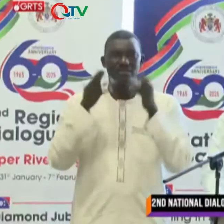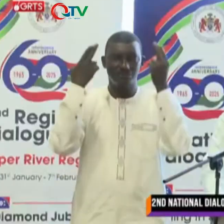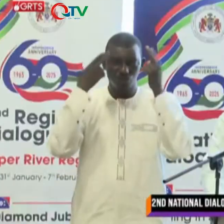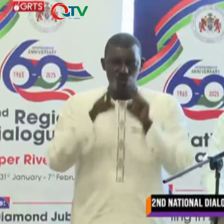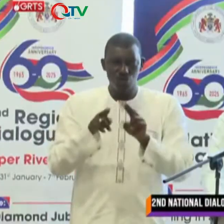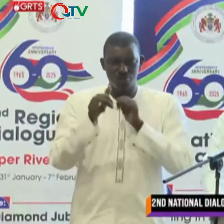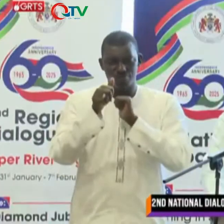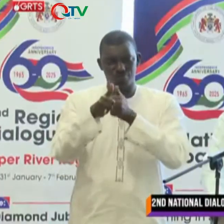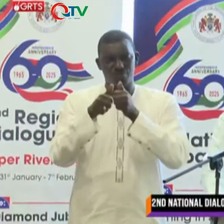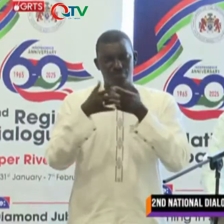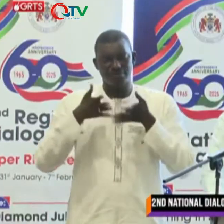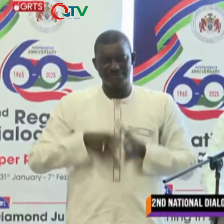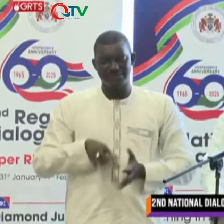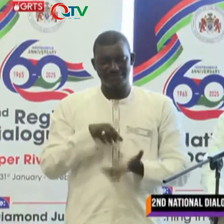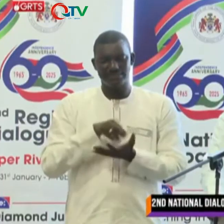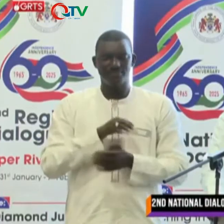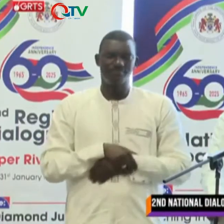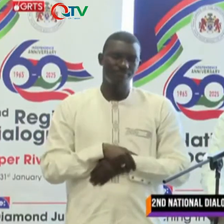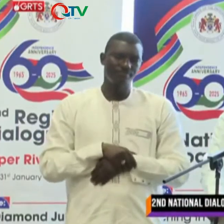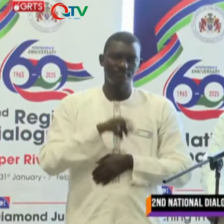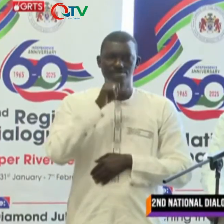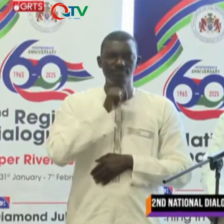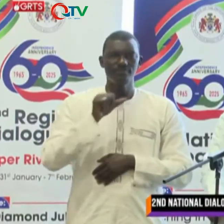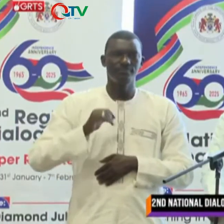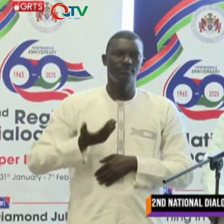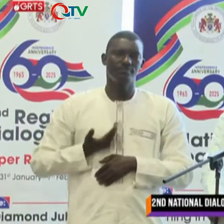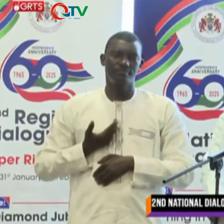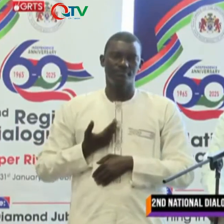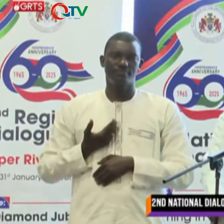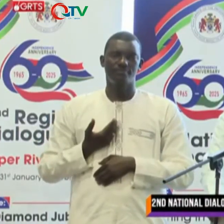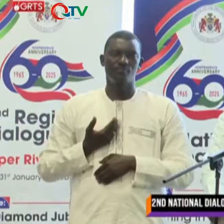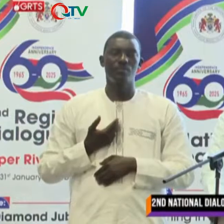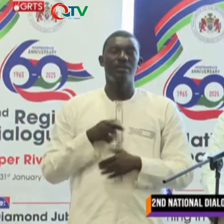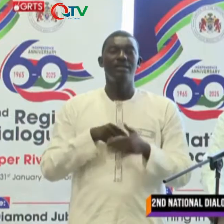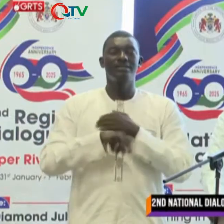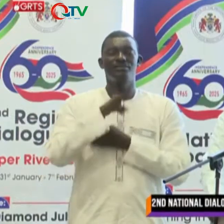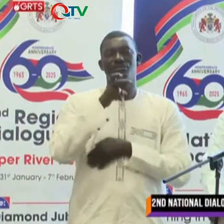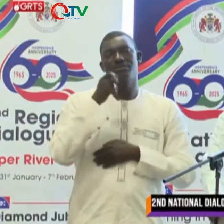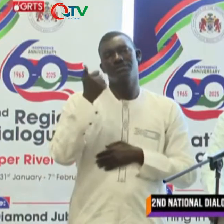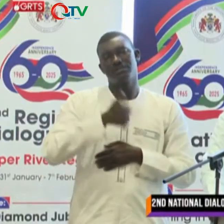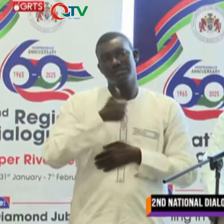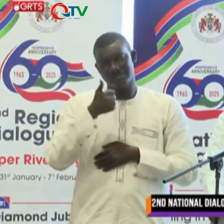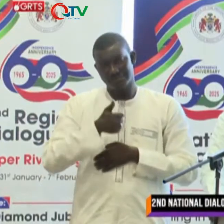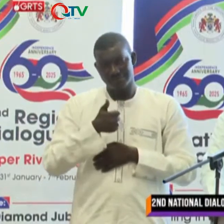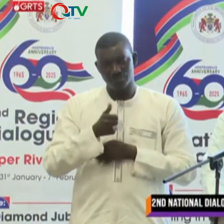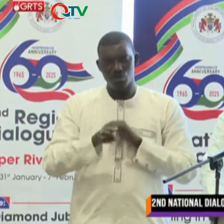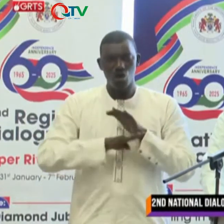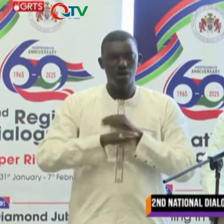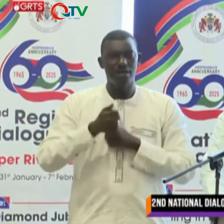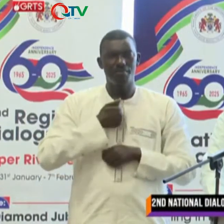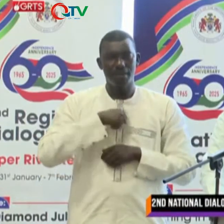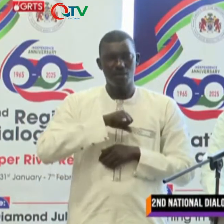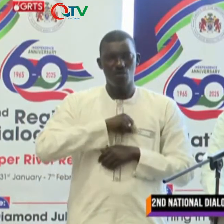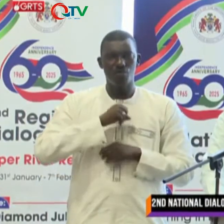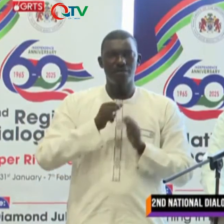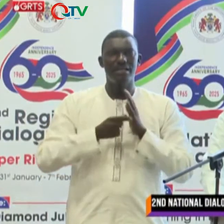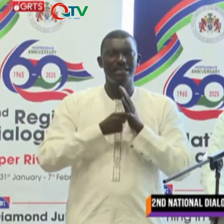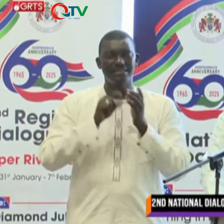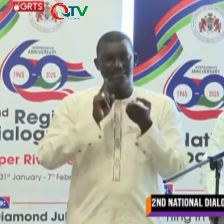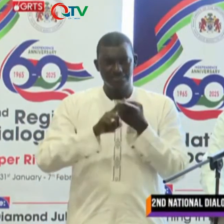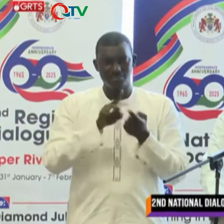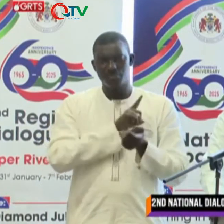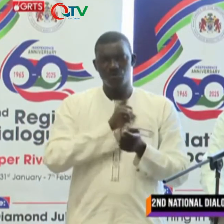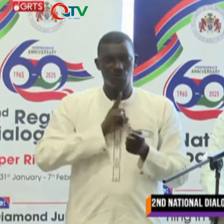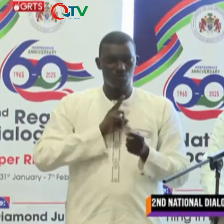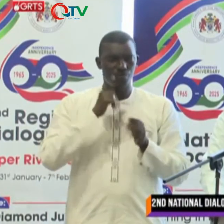citizens. Ladies and gentlemen, in 2016, under my leadership, we